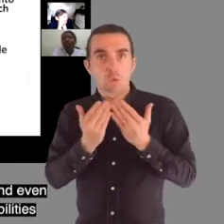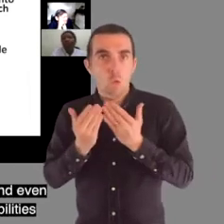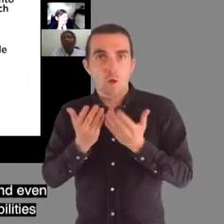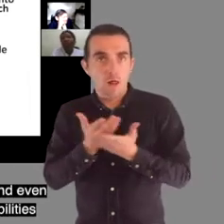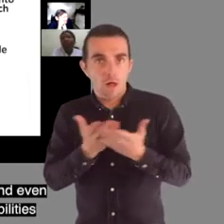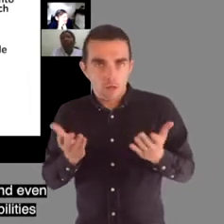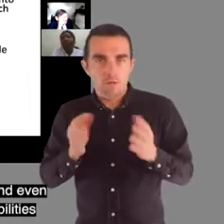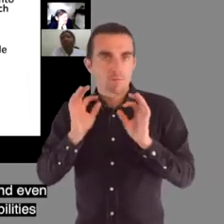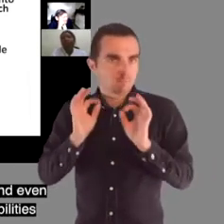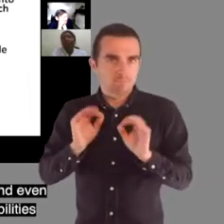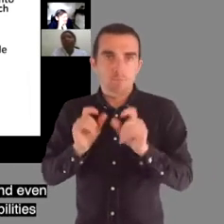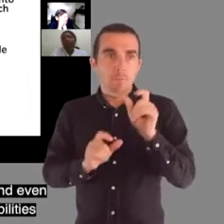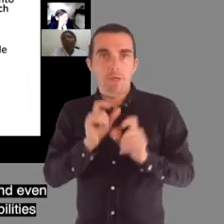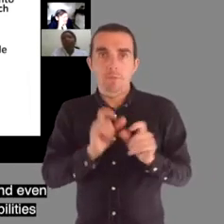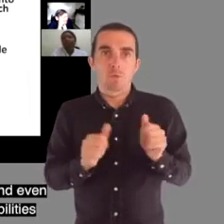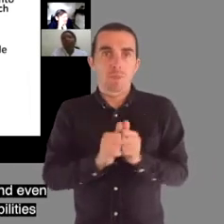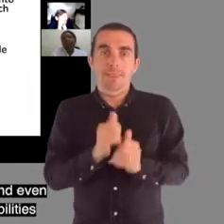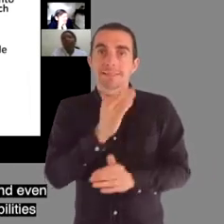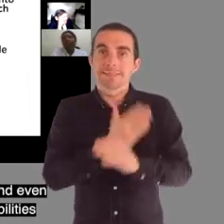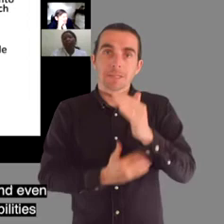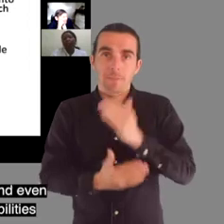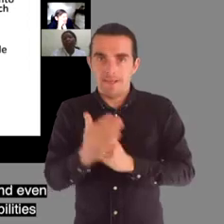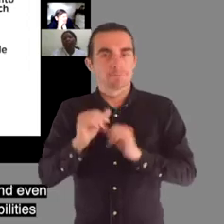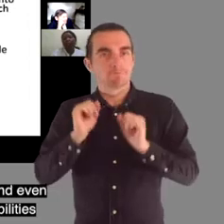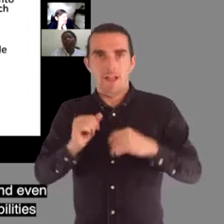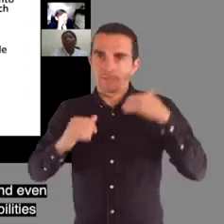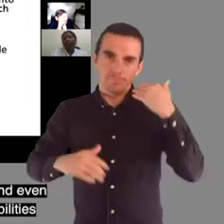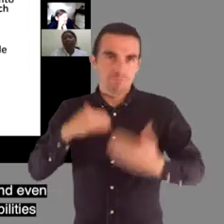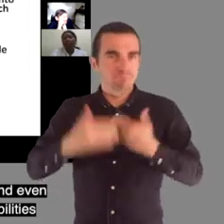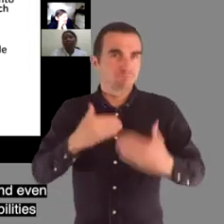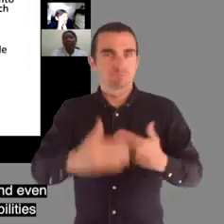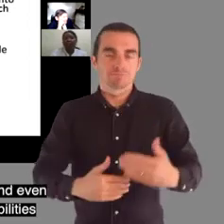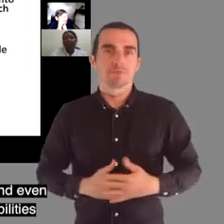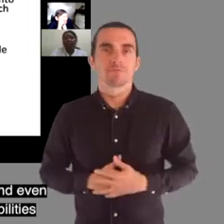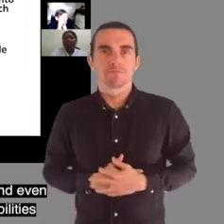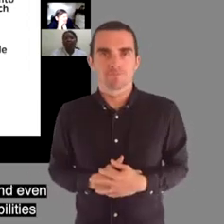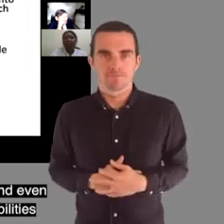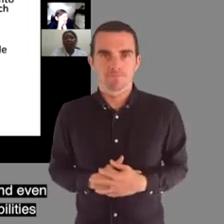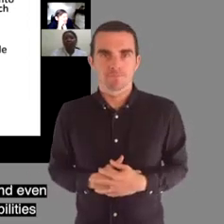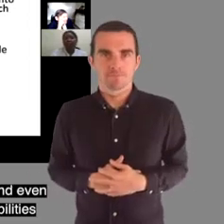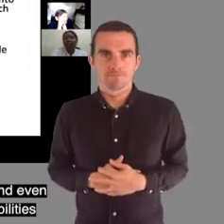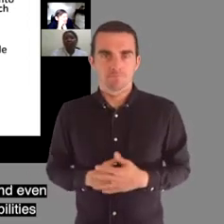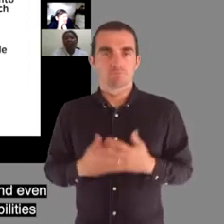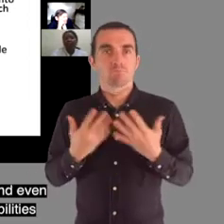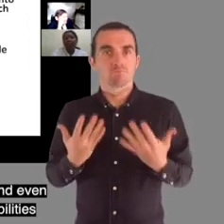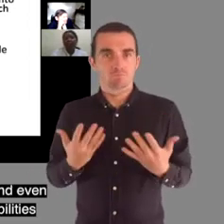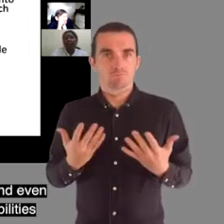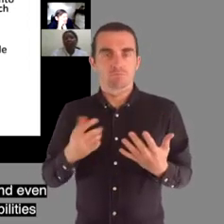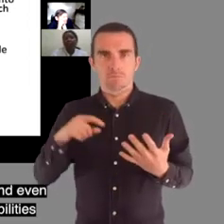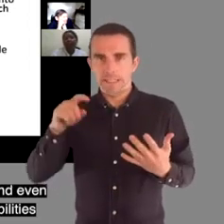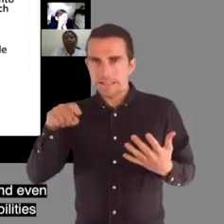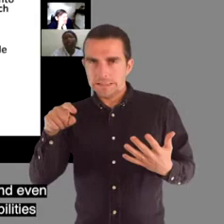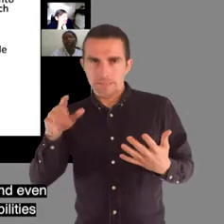inclusive education in schools, and even ensuring that people